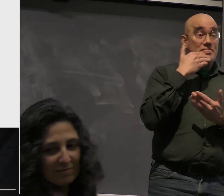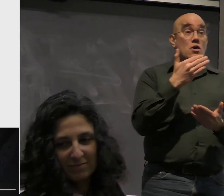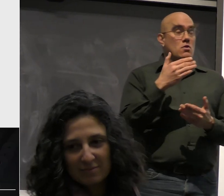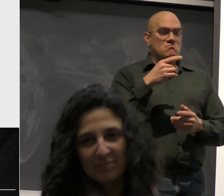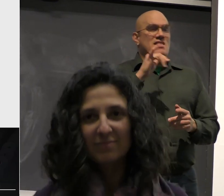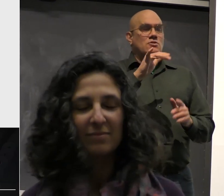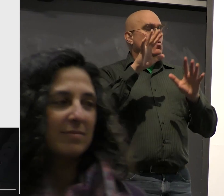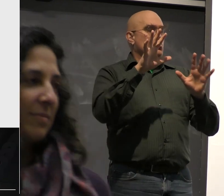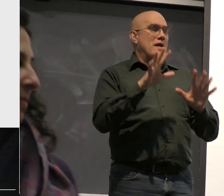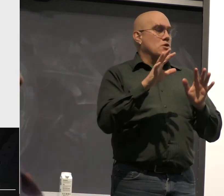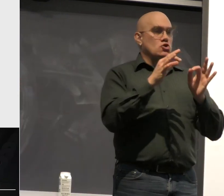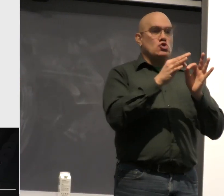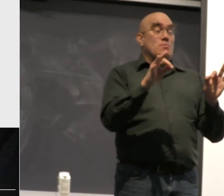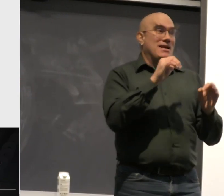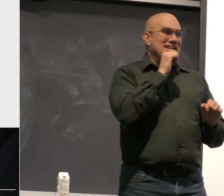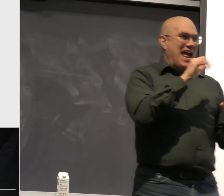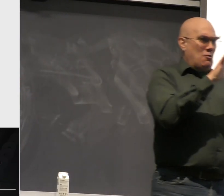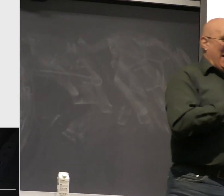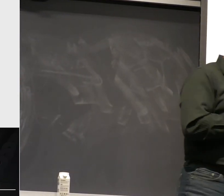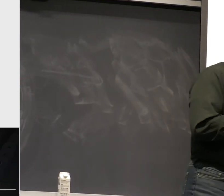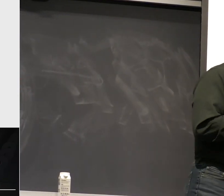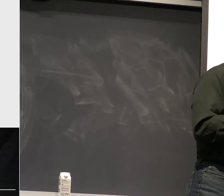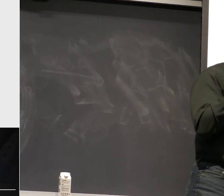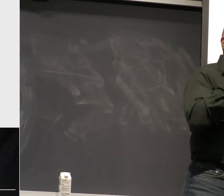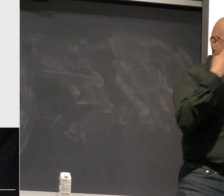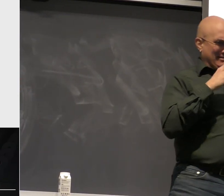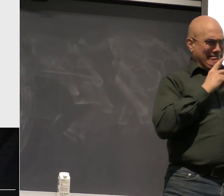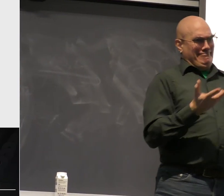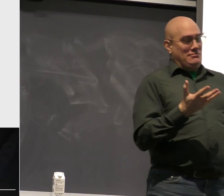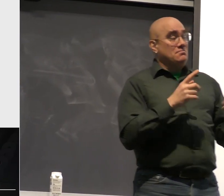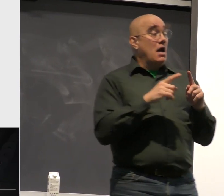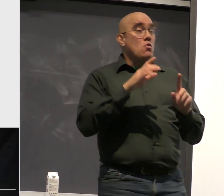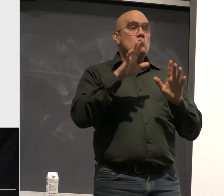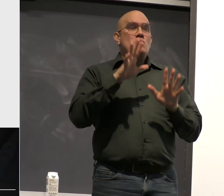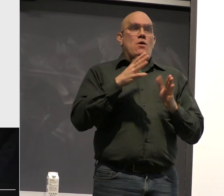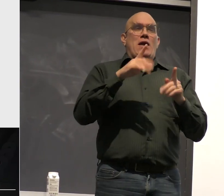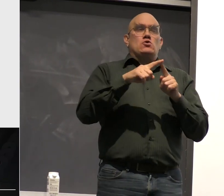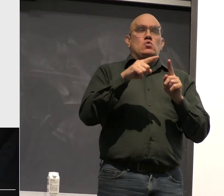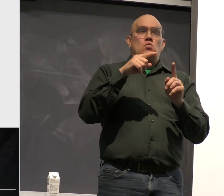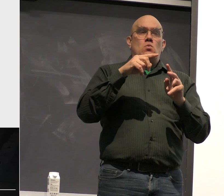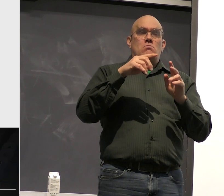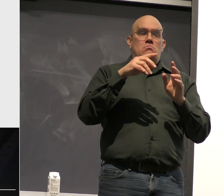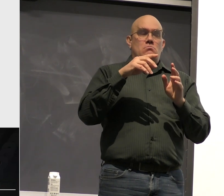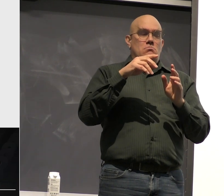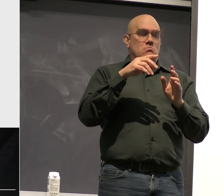Yes, thank you for that question. That is a good term, not a great concept. Trauma is not a great concept, but it's a great way